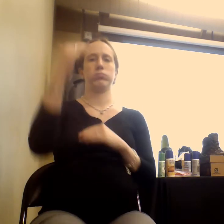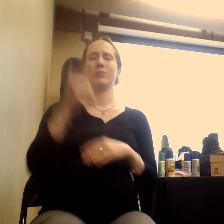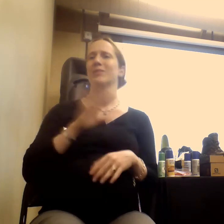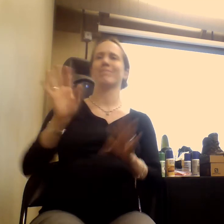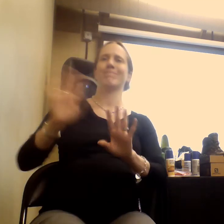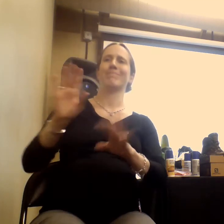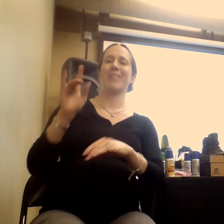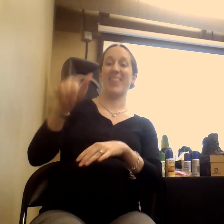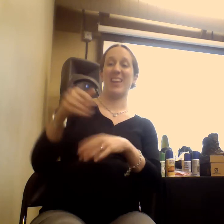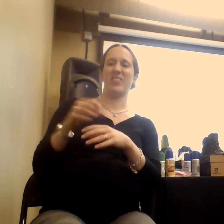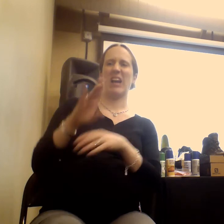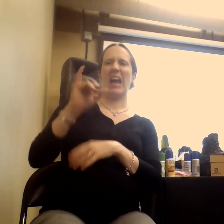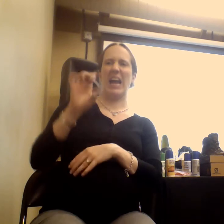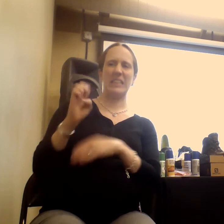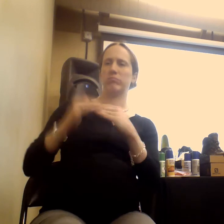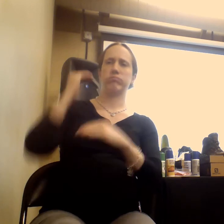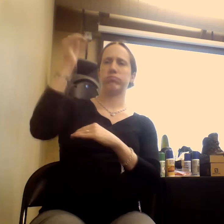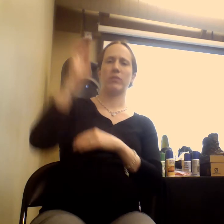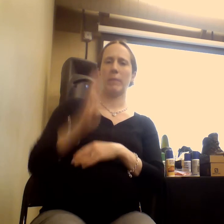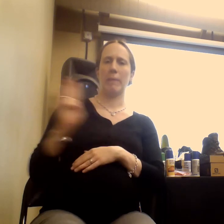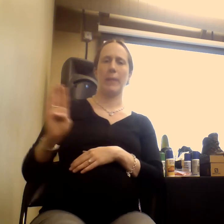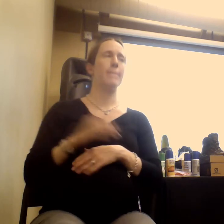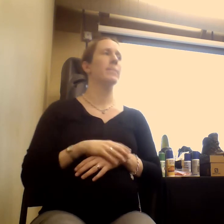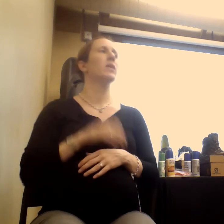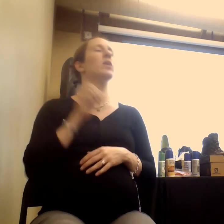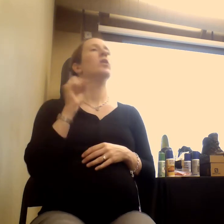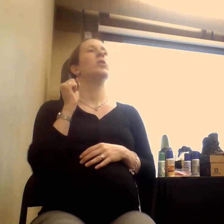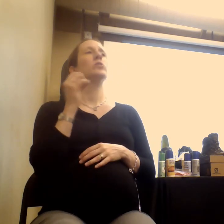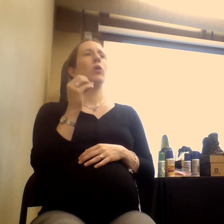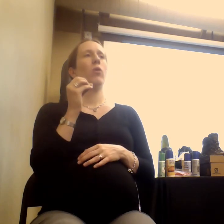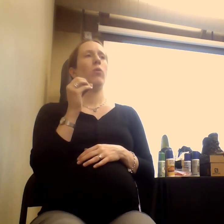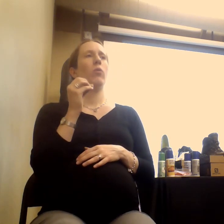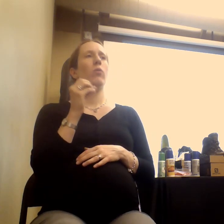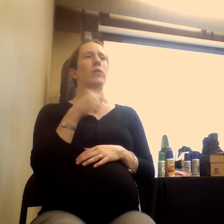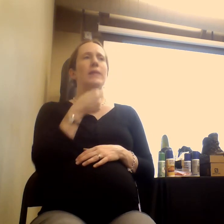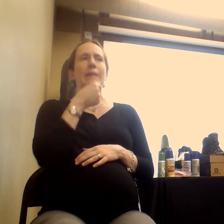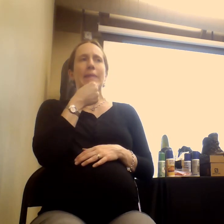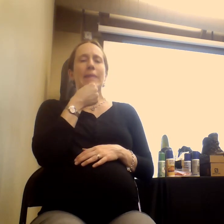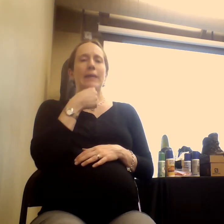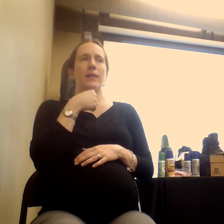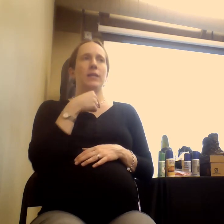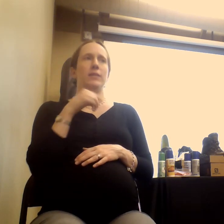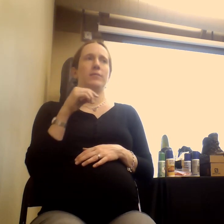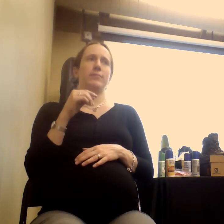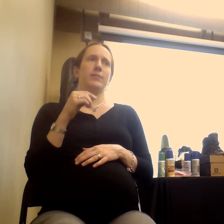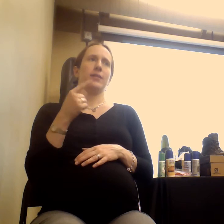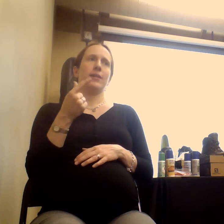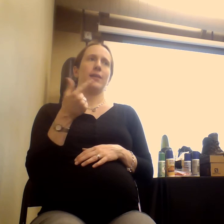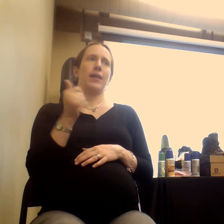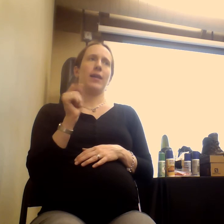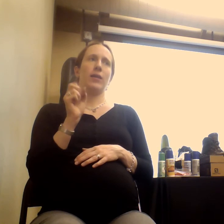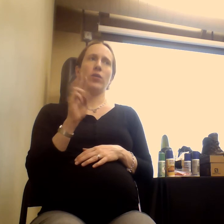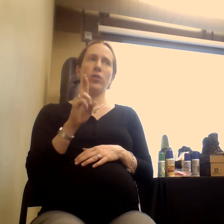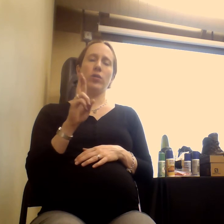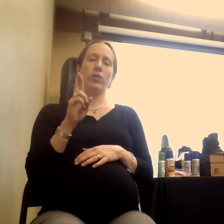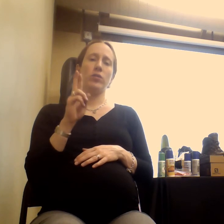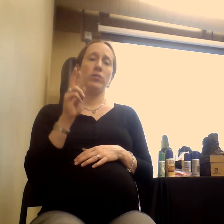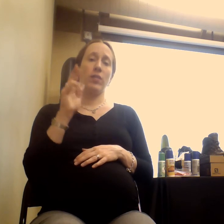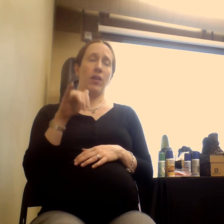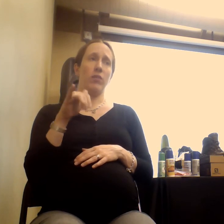that the thin materials like the gaiters would get torn by the foliage and plants out